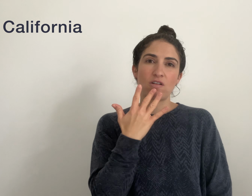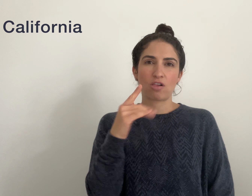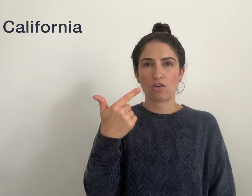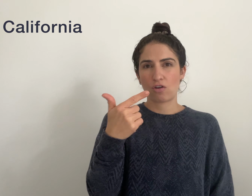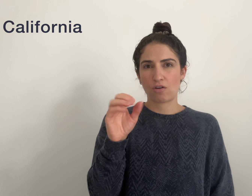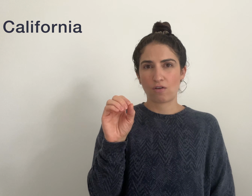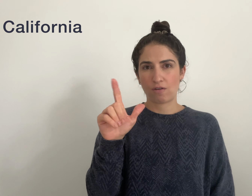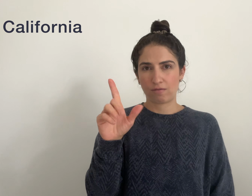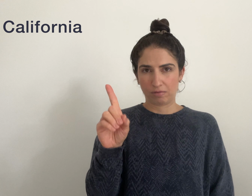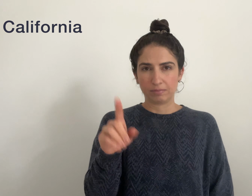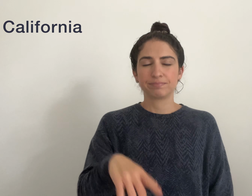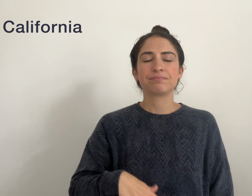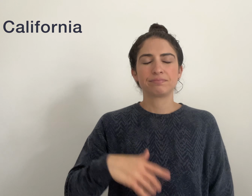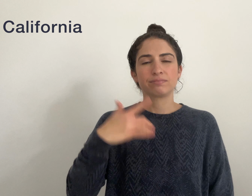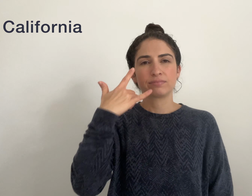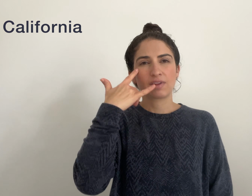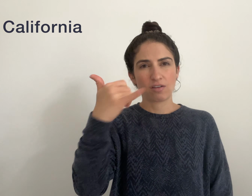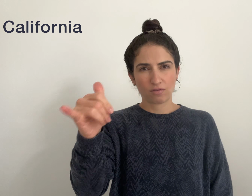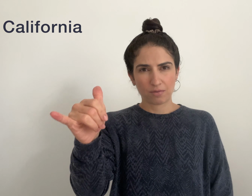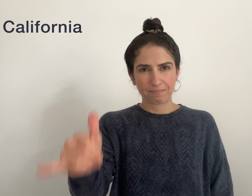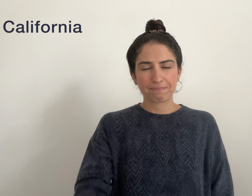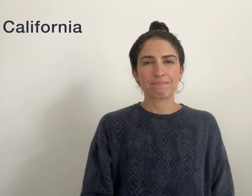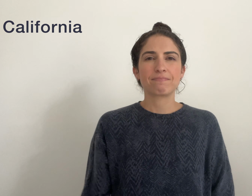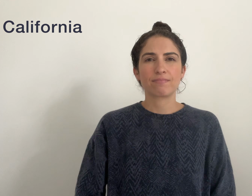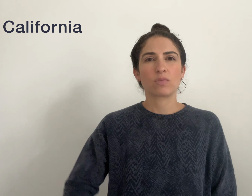It's the same as the color gold, California.